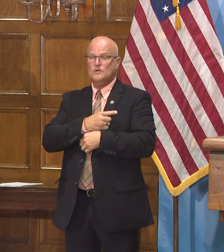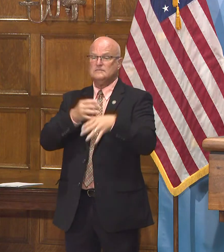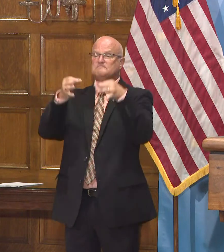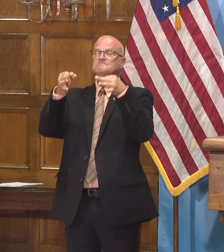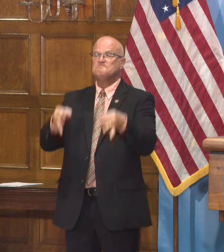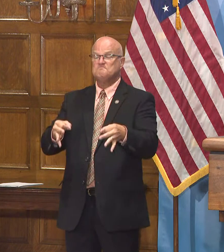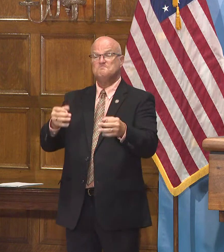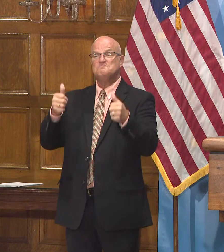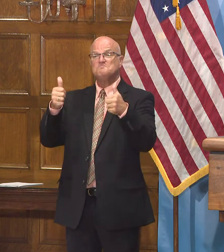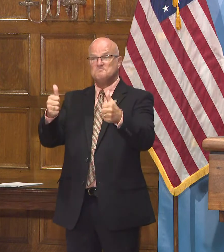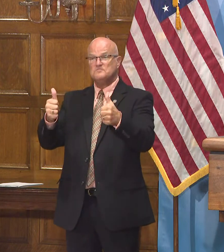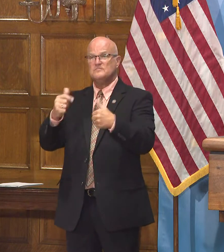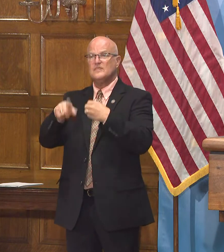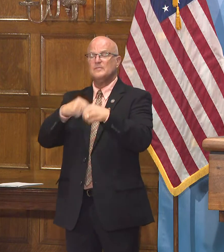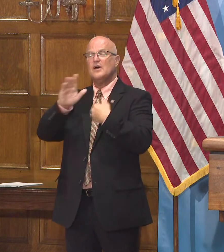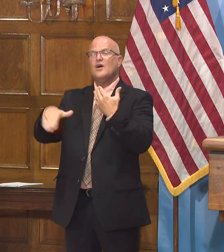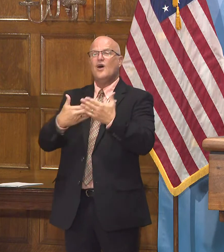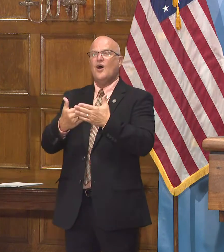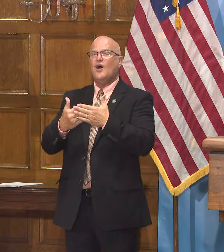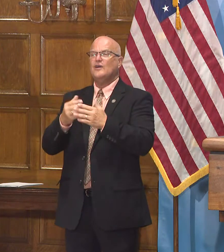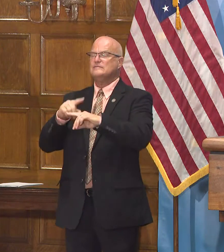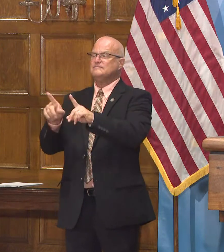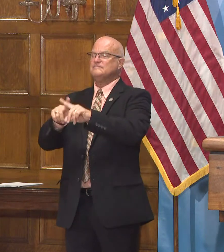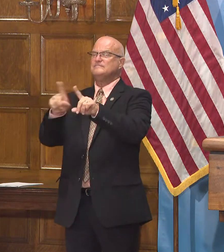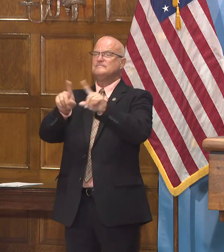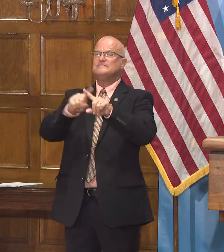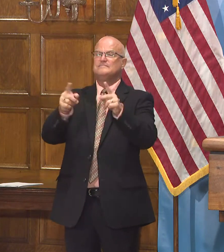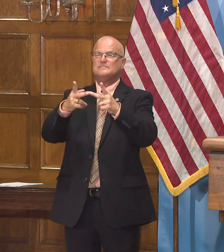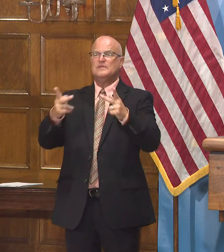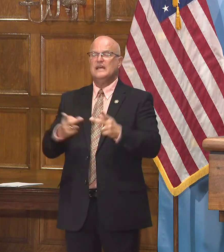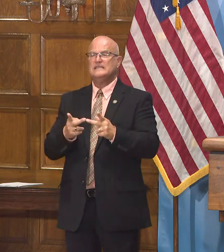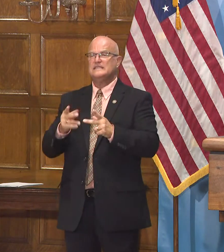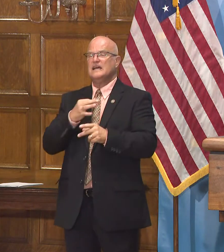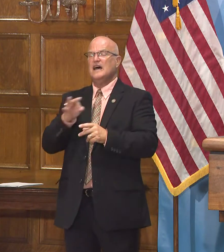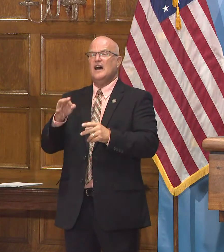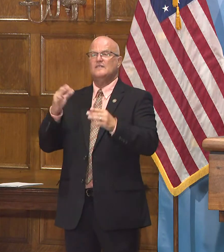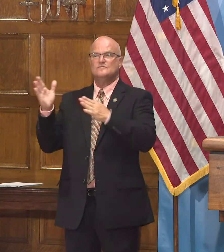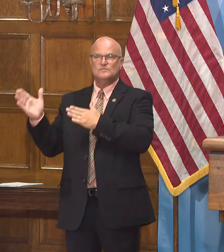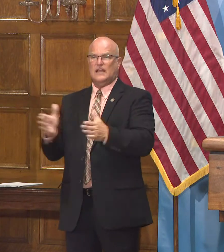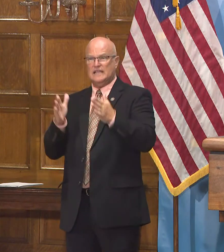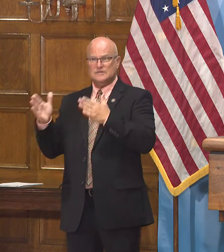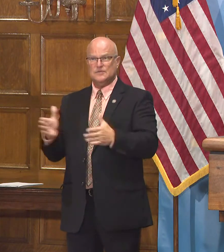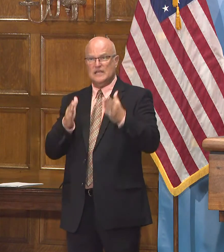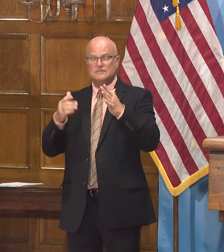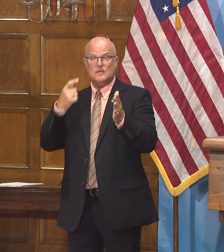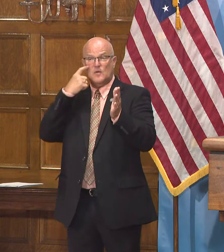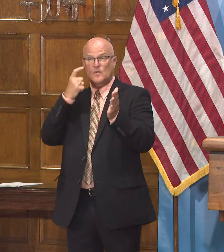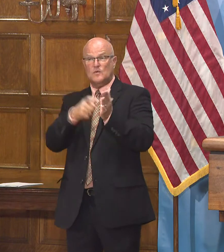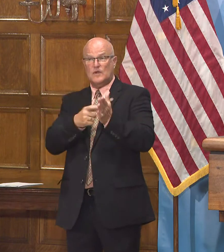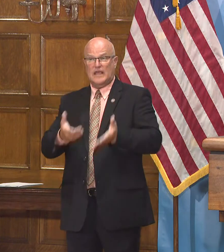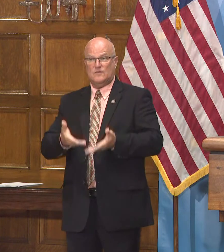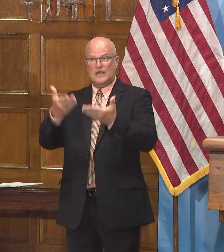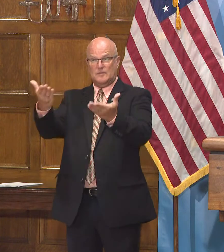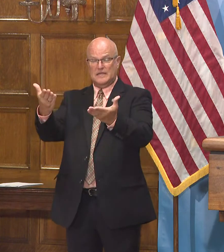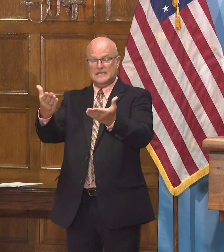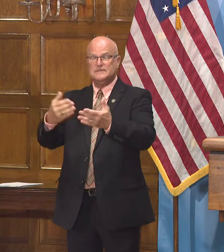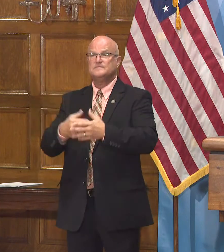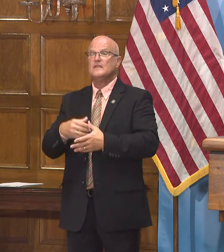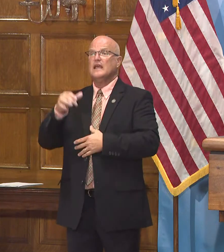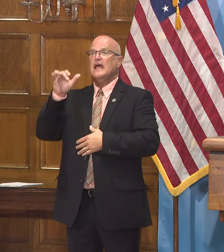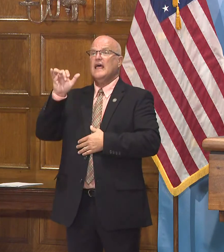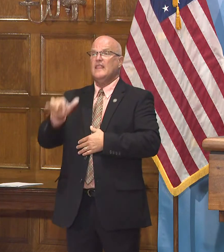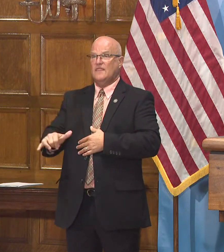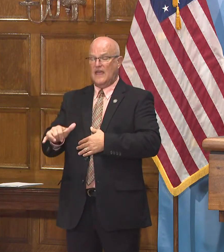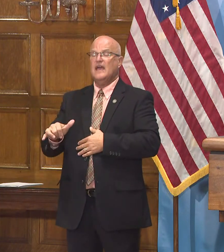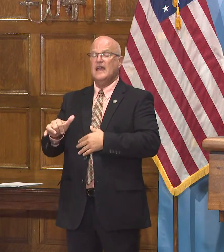good decisions regarding all of the multiple layers of mitigation strategies that we have recommended. That is being